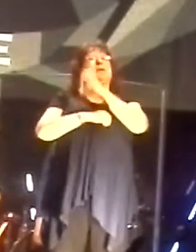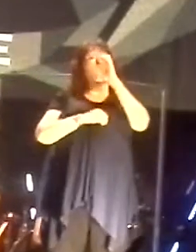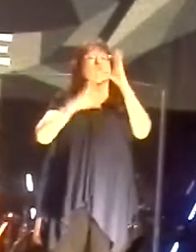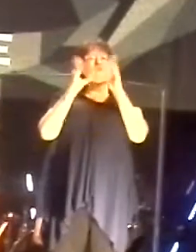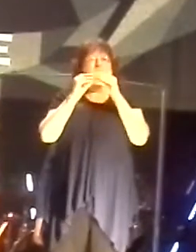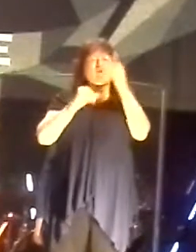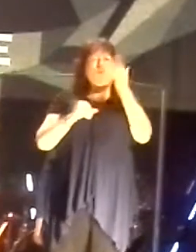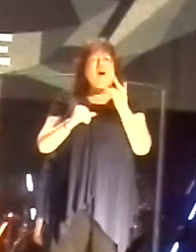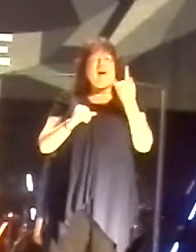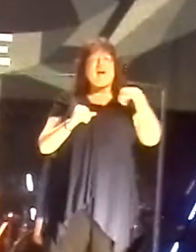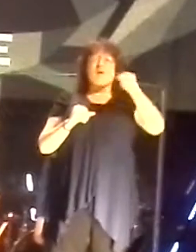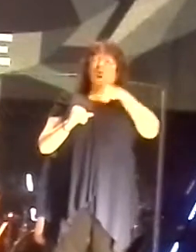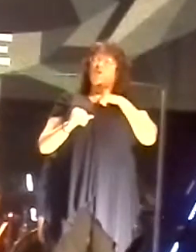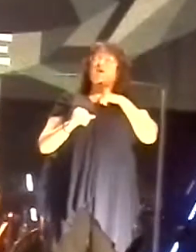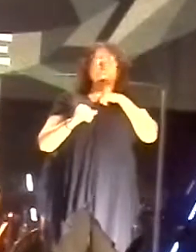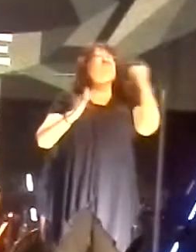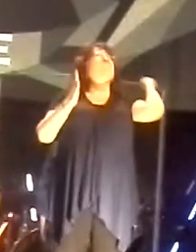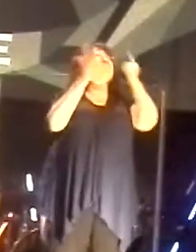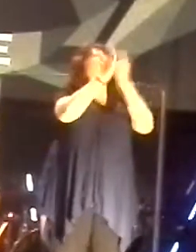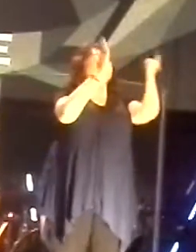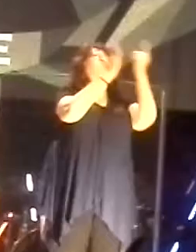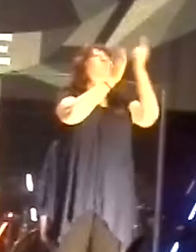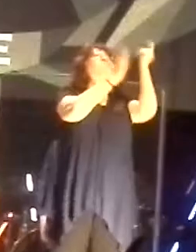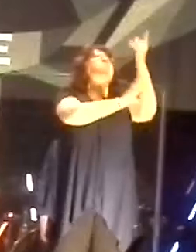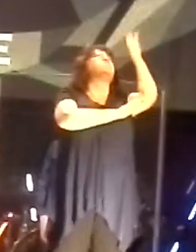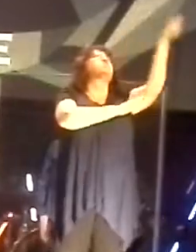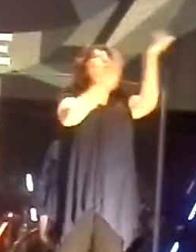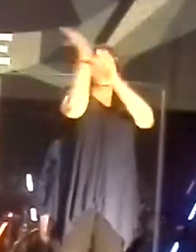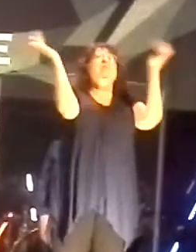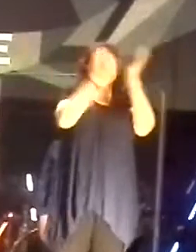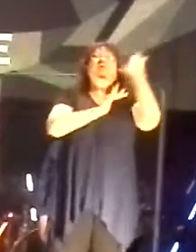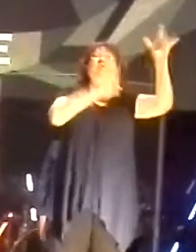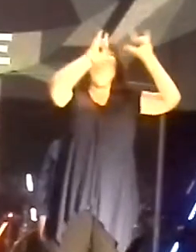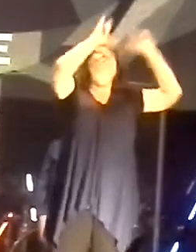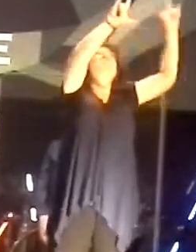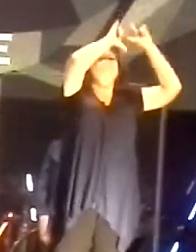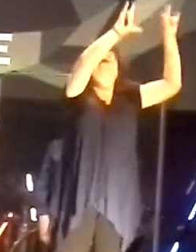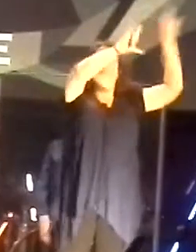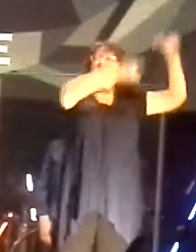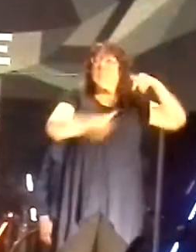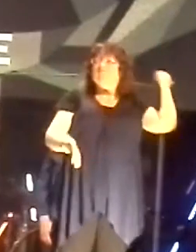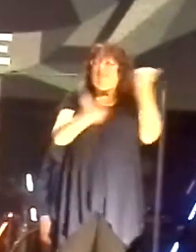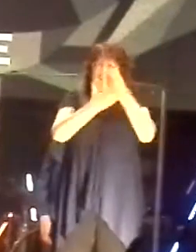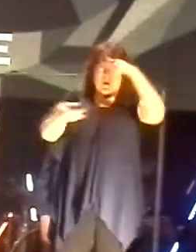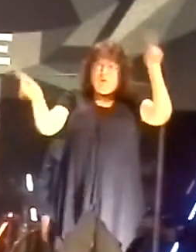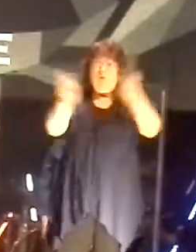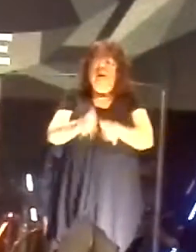Easter services because we are flat out in love with Jesus. Amen. Amen.